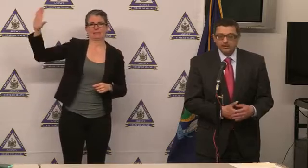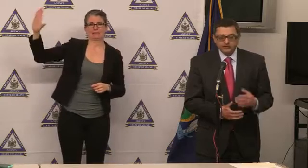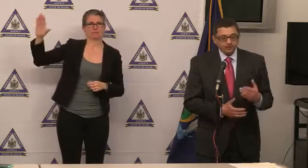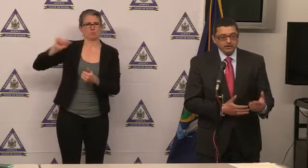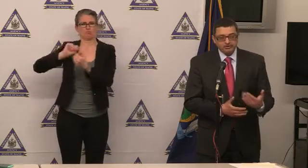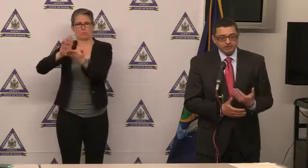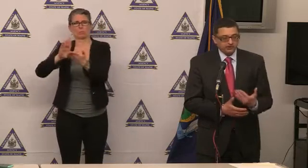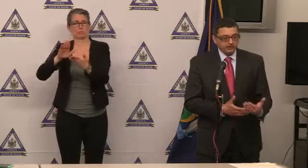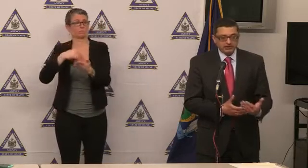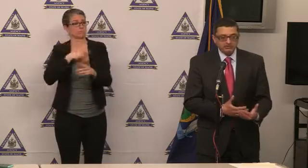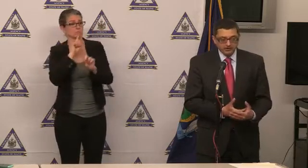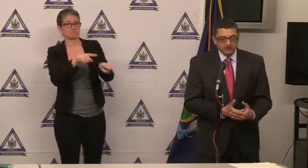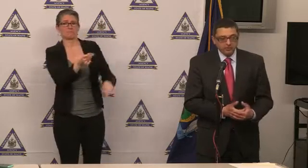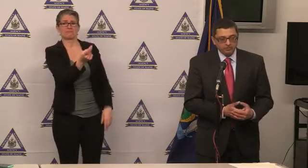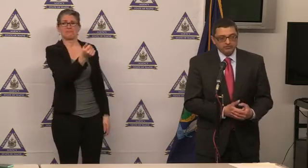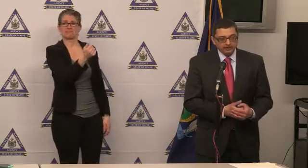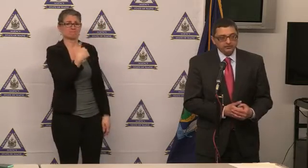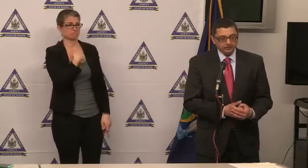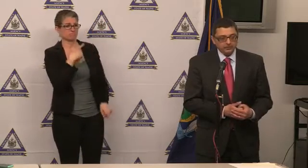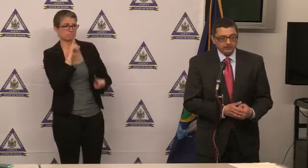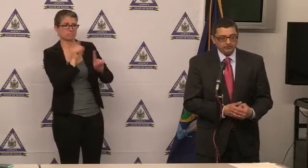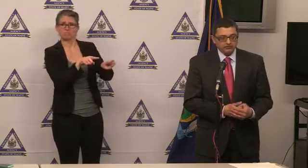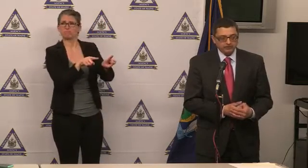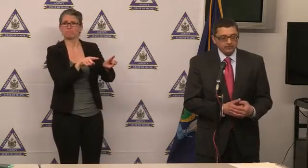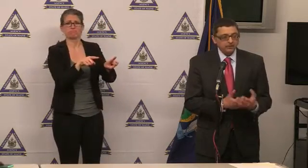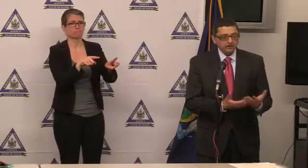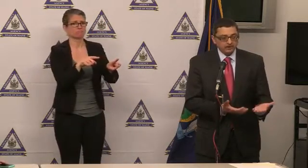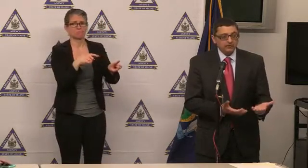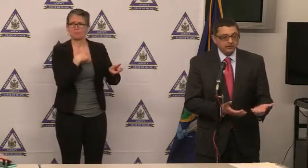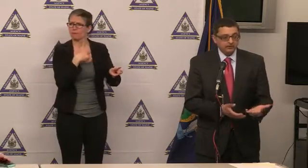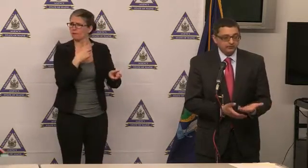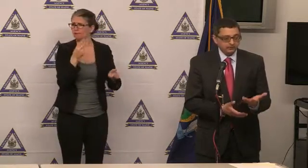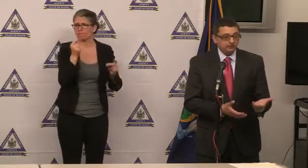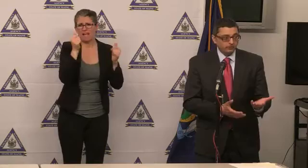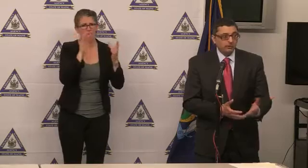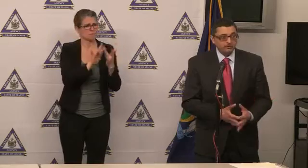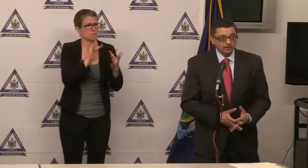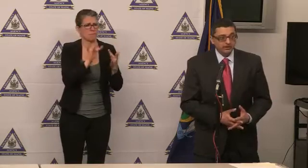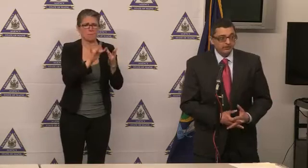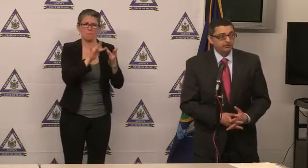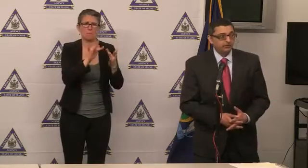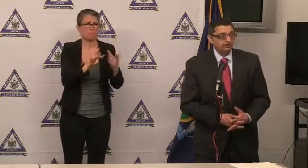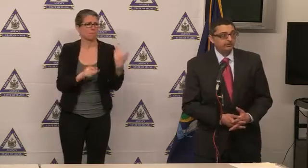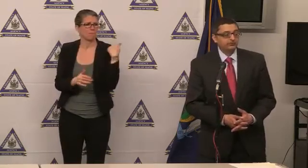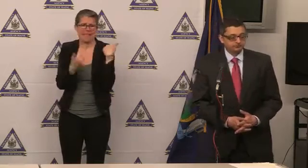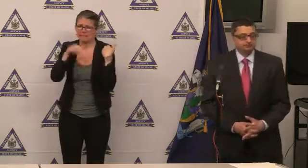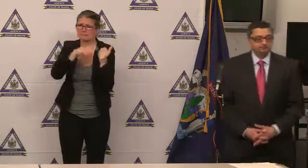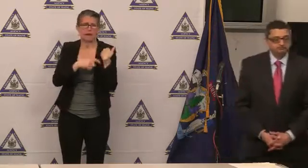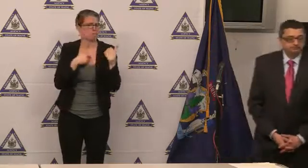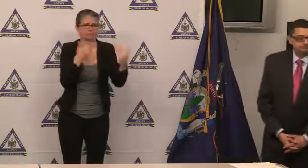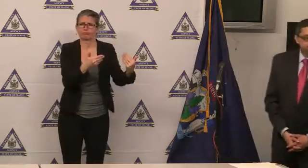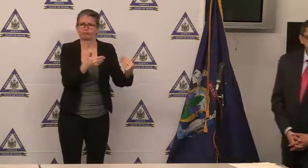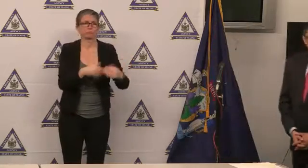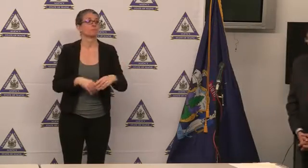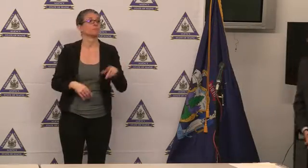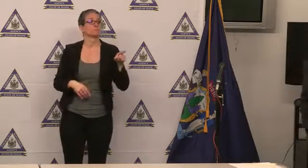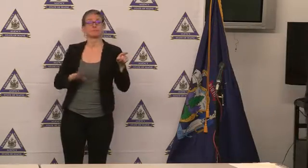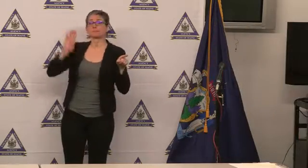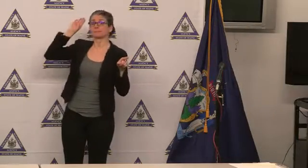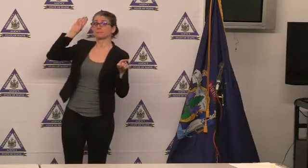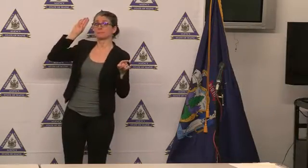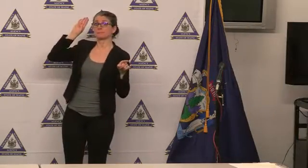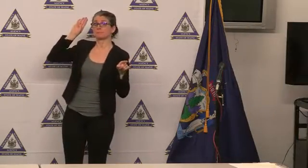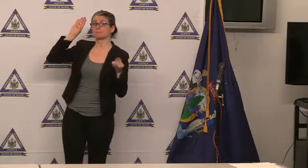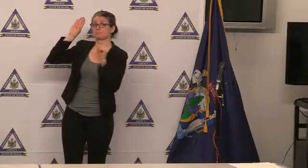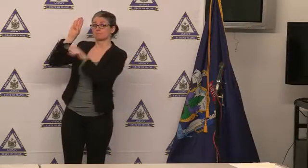quickly. So we are maintaining a very open line of communication with them, given our concern for the well-being of those residents. I have a question for Governor